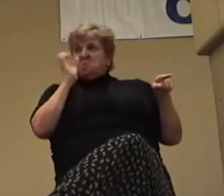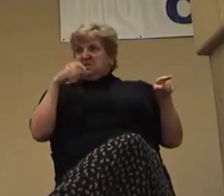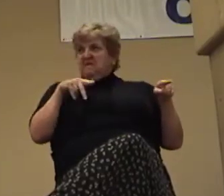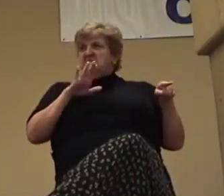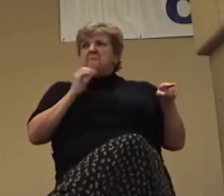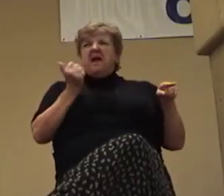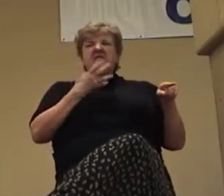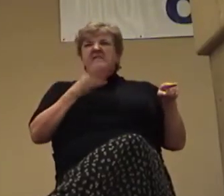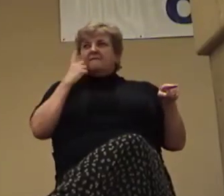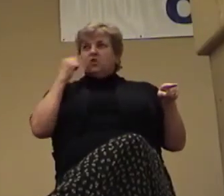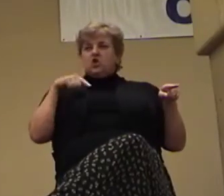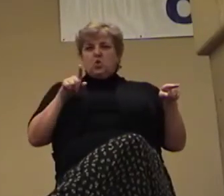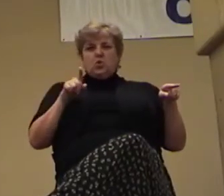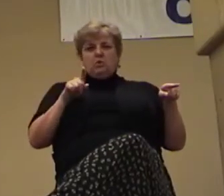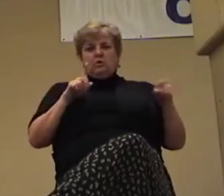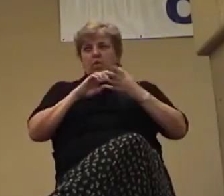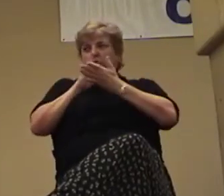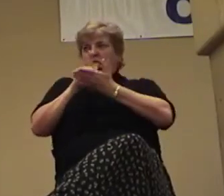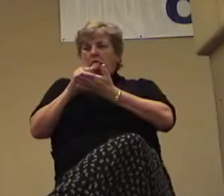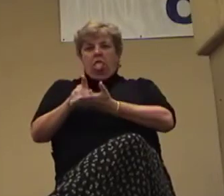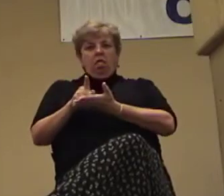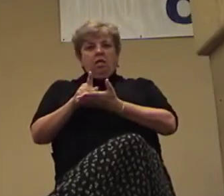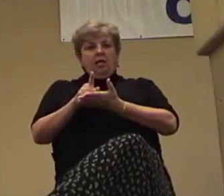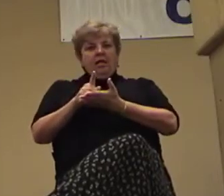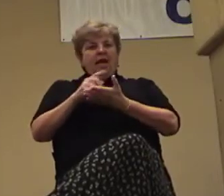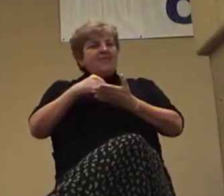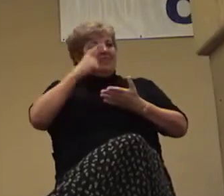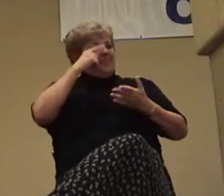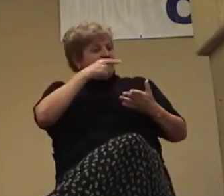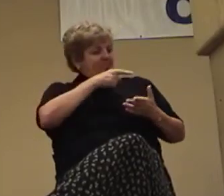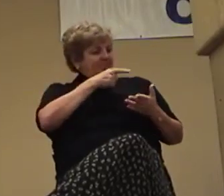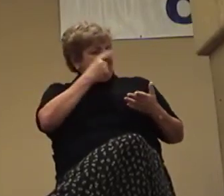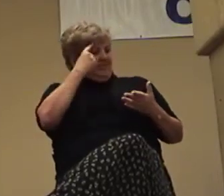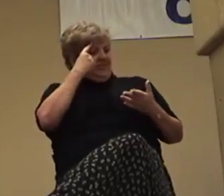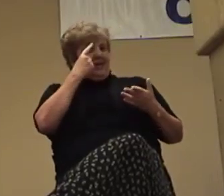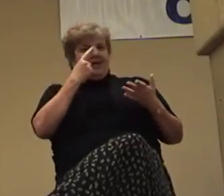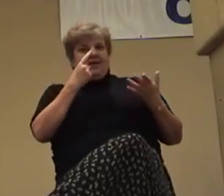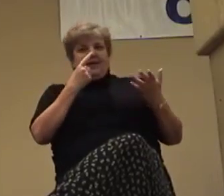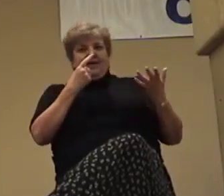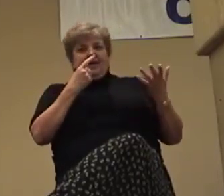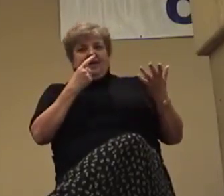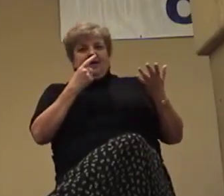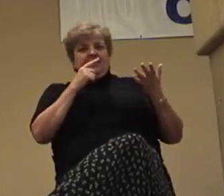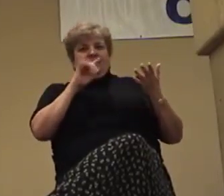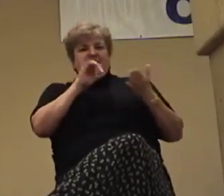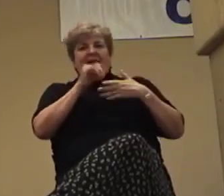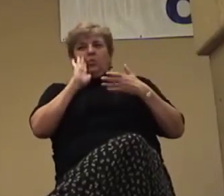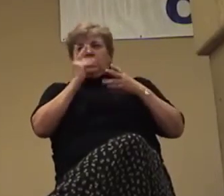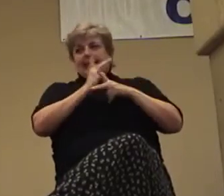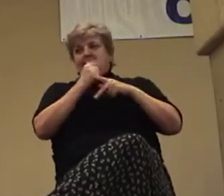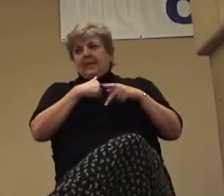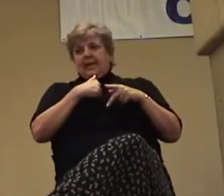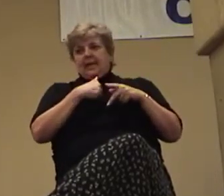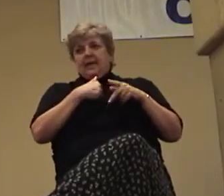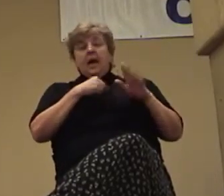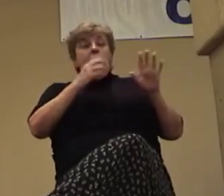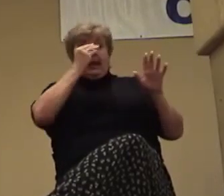me that they think this will keep me. I'm not domestic when I drink. You know what I mean? That's all I'm going to say about that.